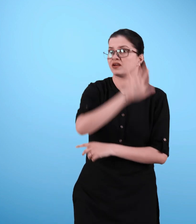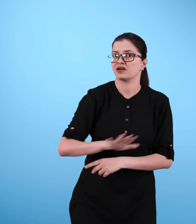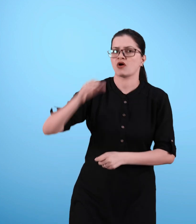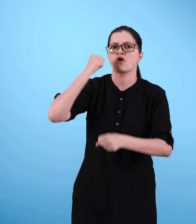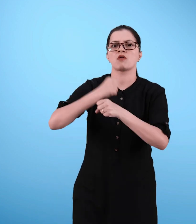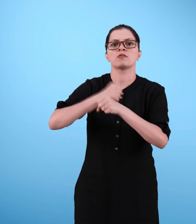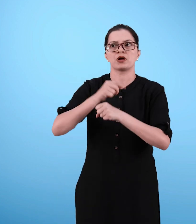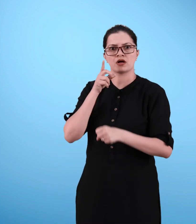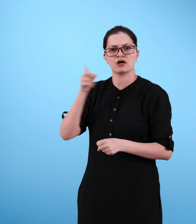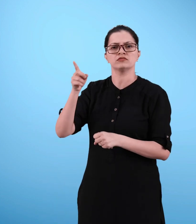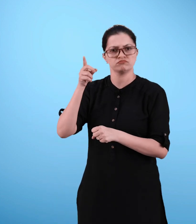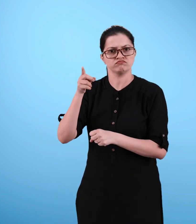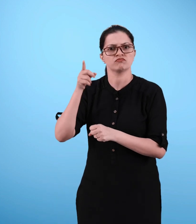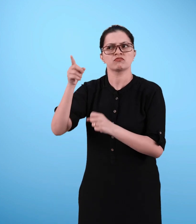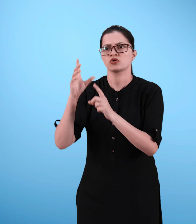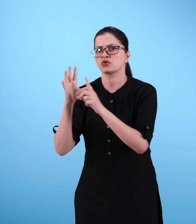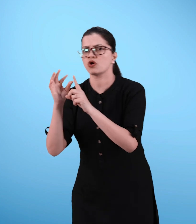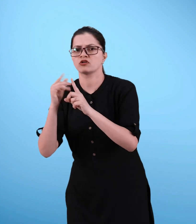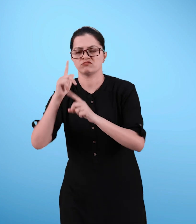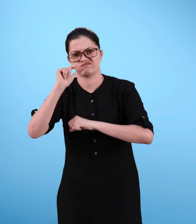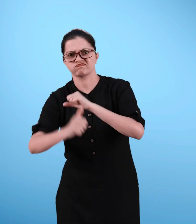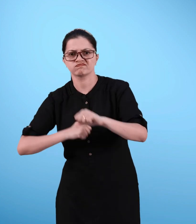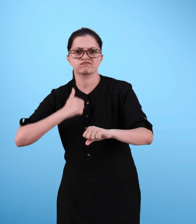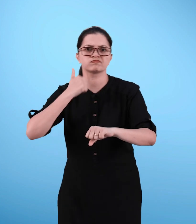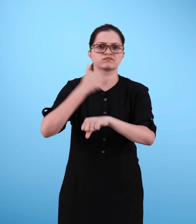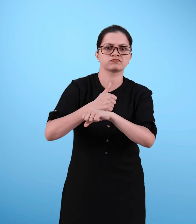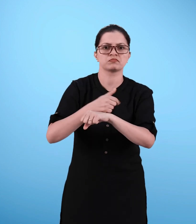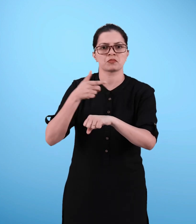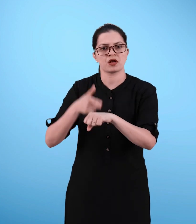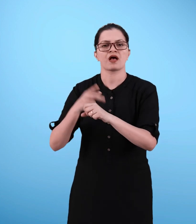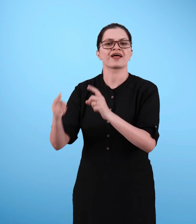Start. the Government of India constituted a body called Khadi